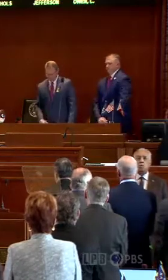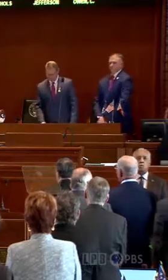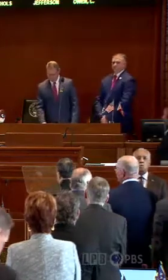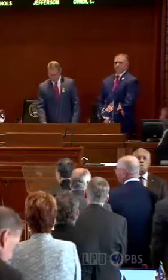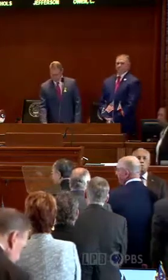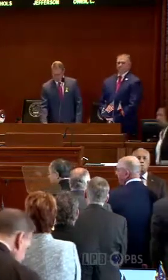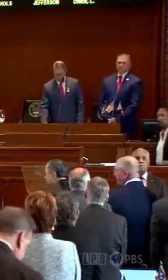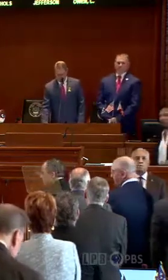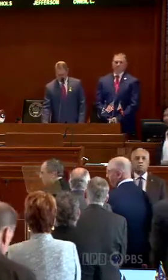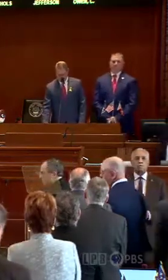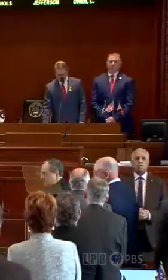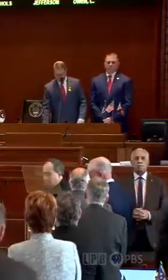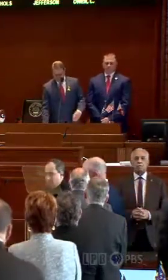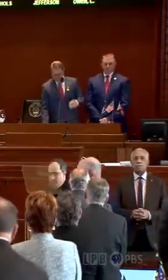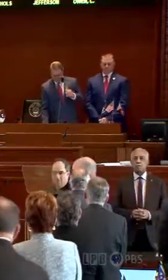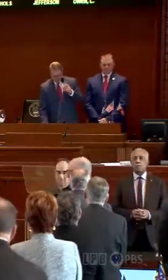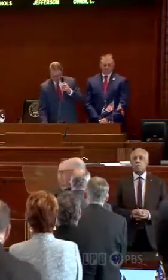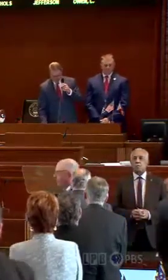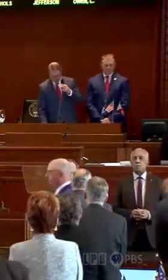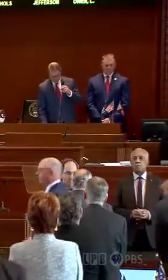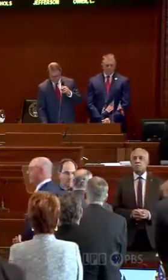all.